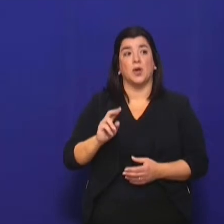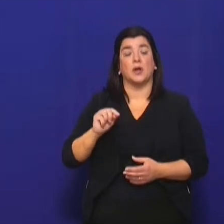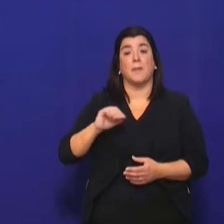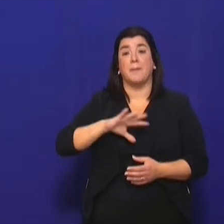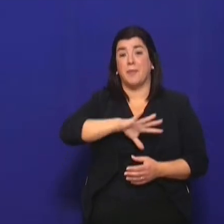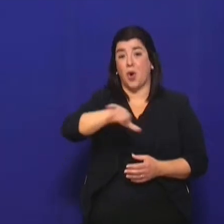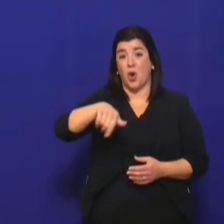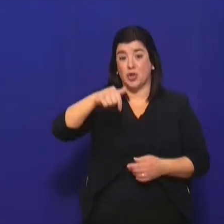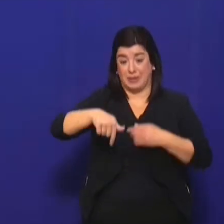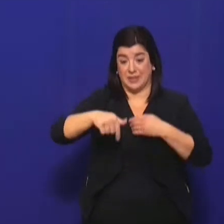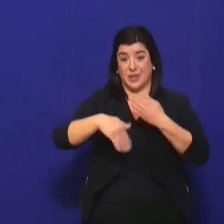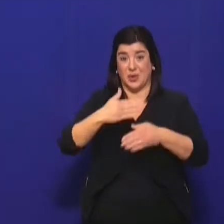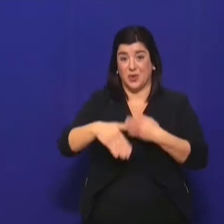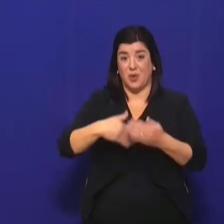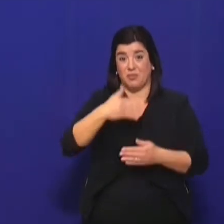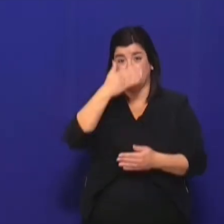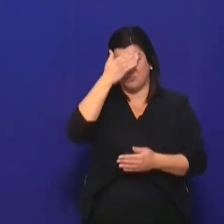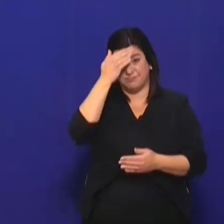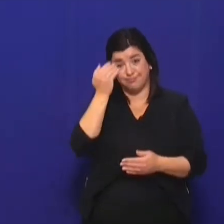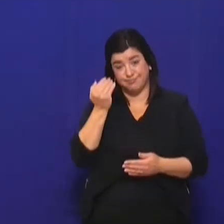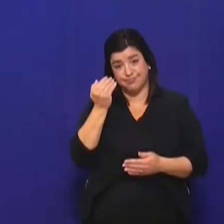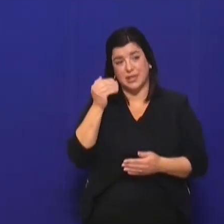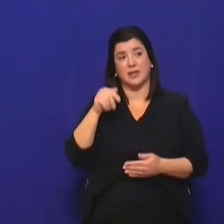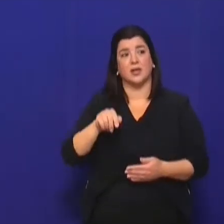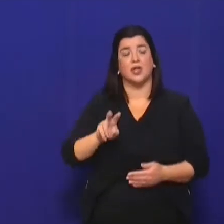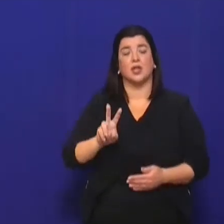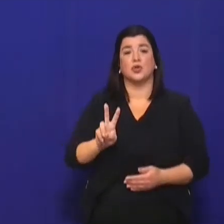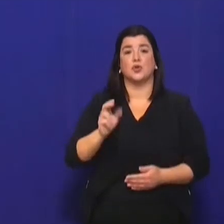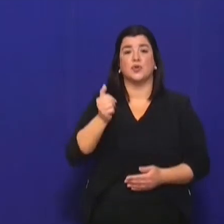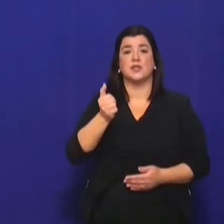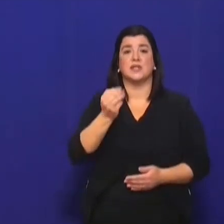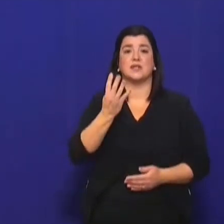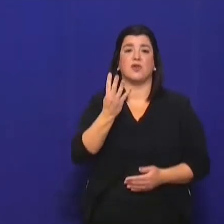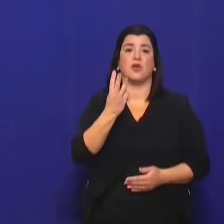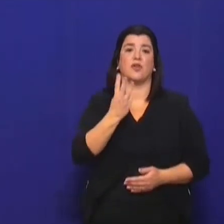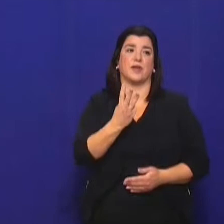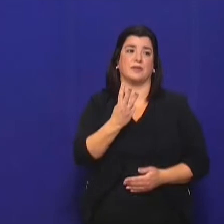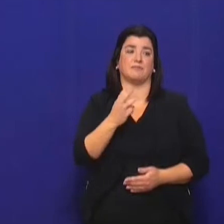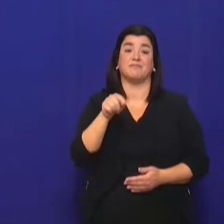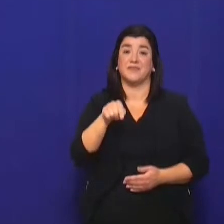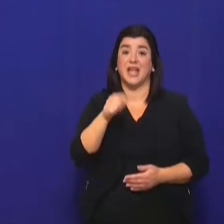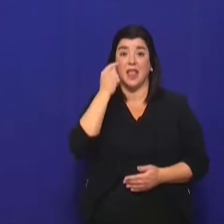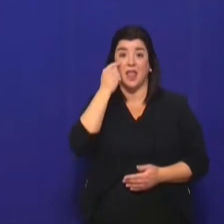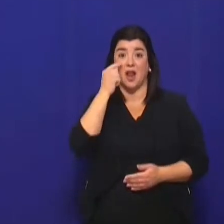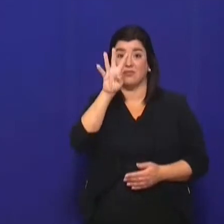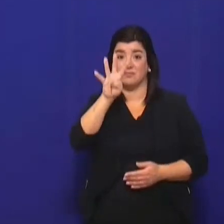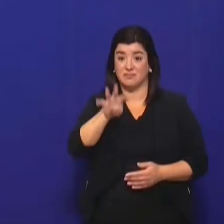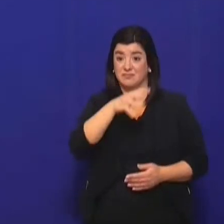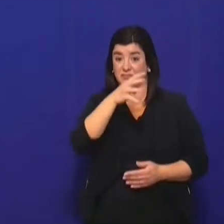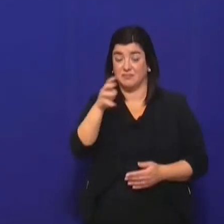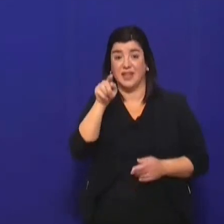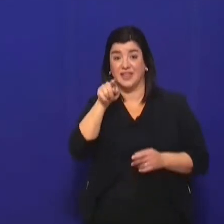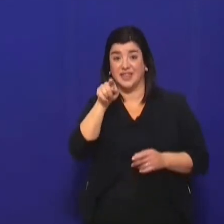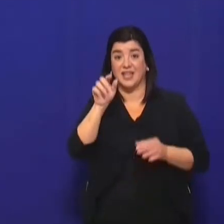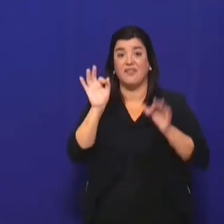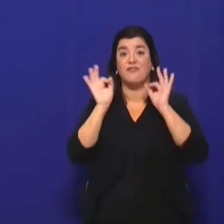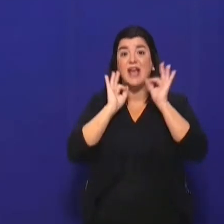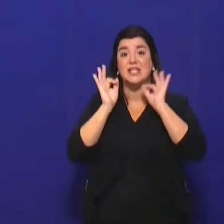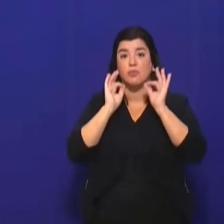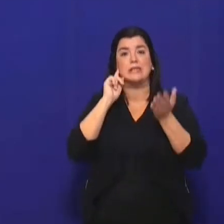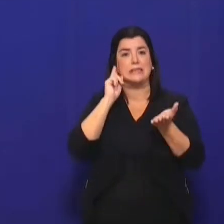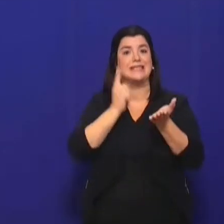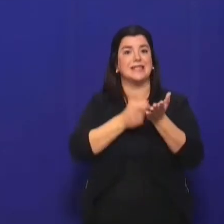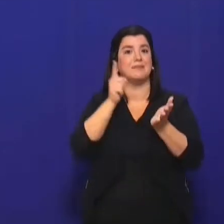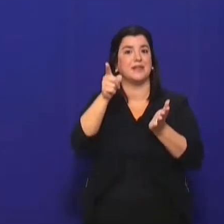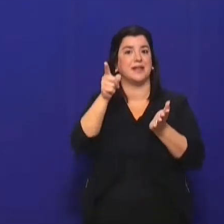2,643. U kif qedtilkom minn nhar it-tnejn f'din l-infografik li qegħdin ilkom tarawha ta' kuljum fuq il-paġna tal-Facebook Saħħa,